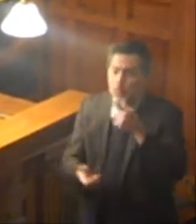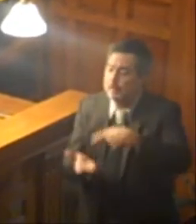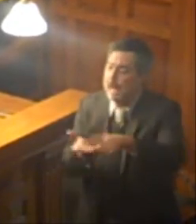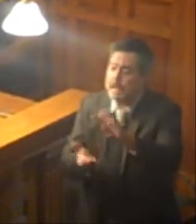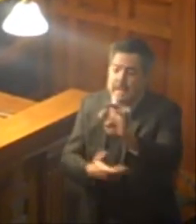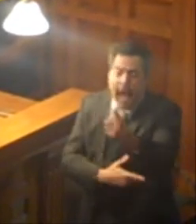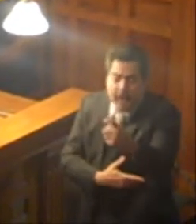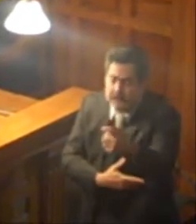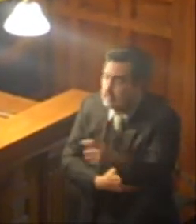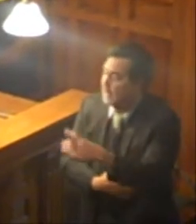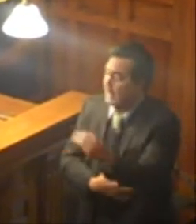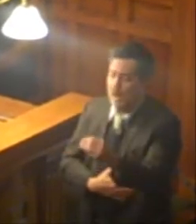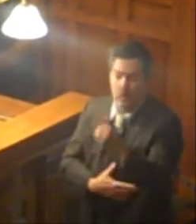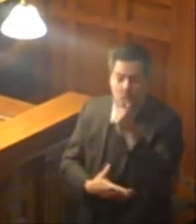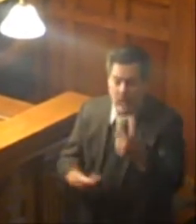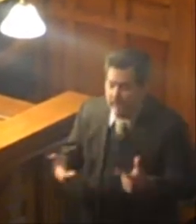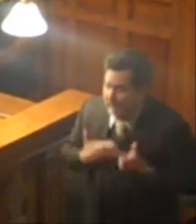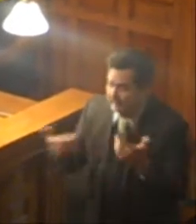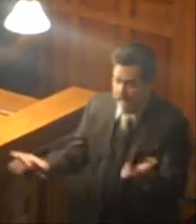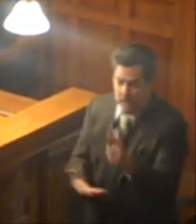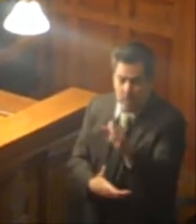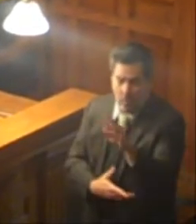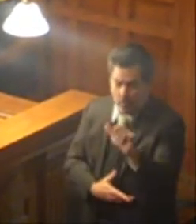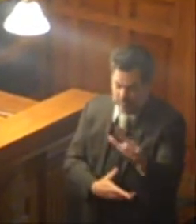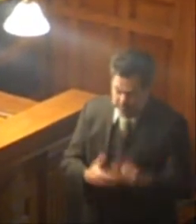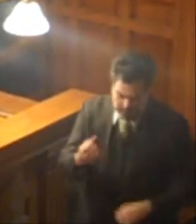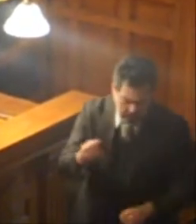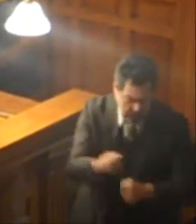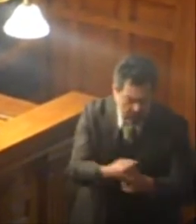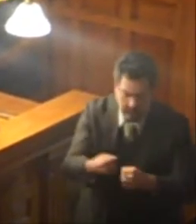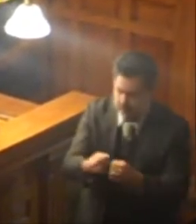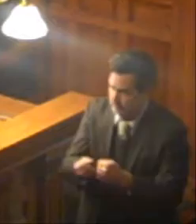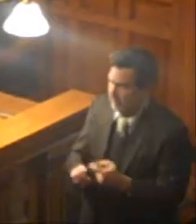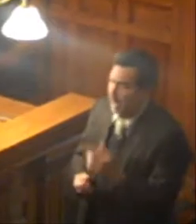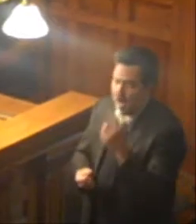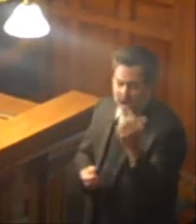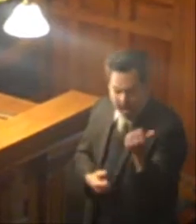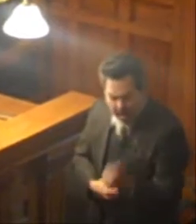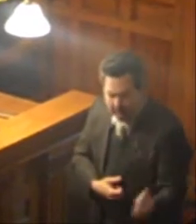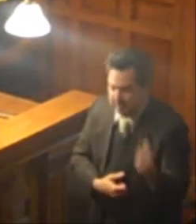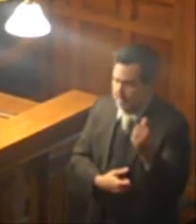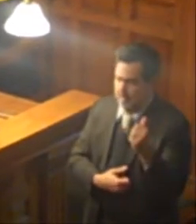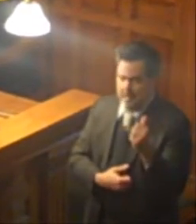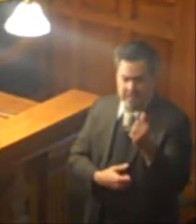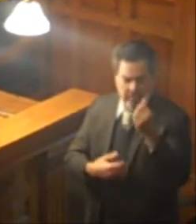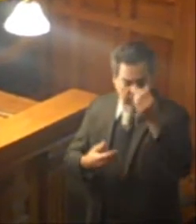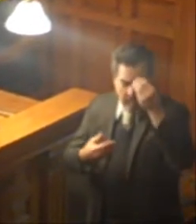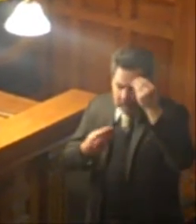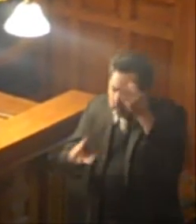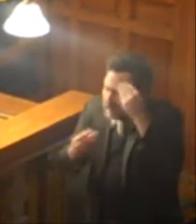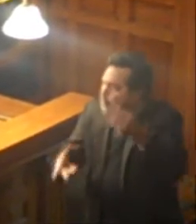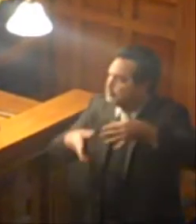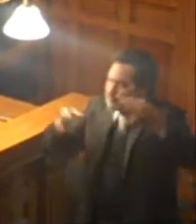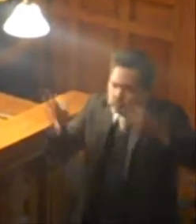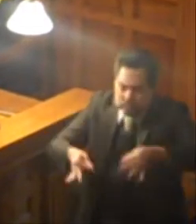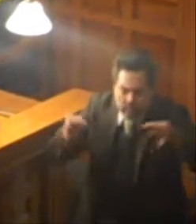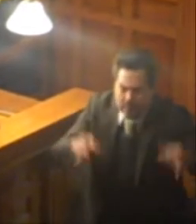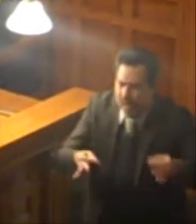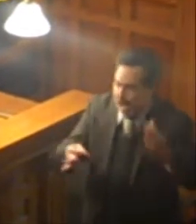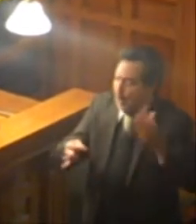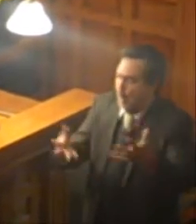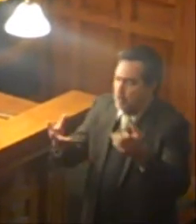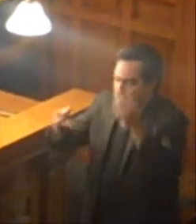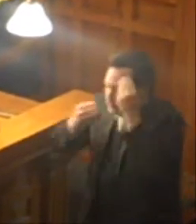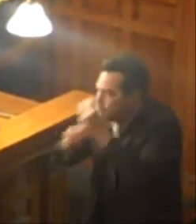Lowell. I will work tirelessly to keep you informed and involved in what is taking place in the city. This is a journey best embarked on a